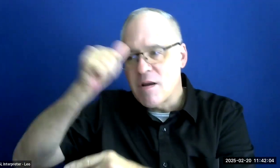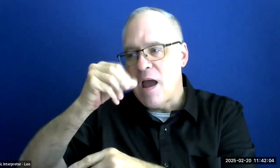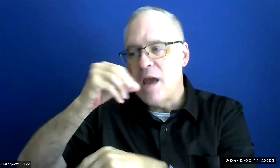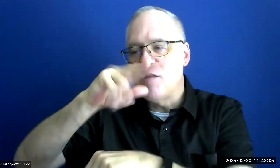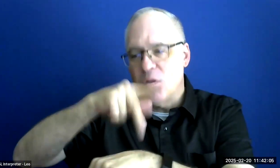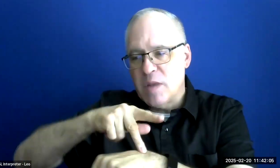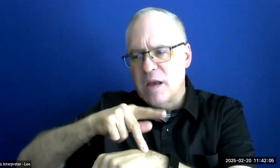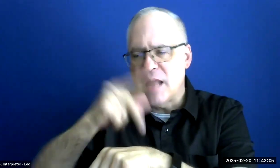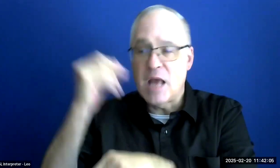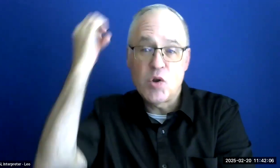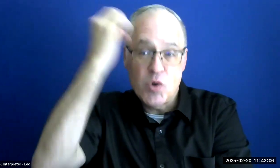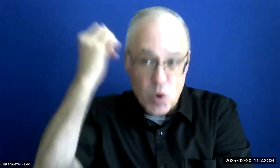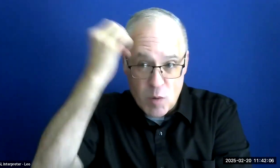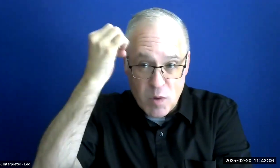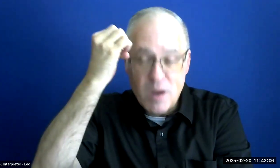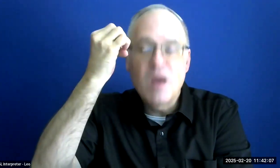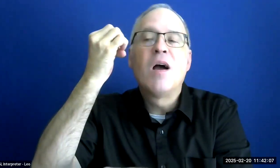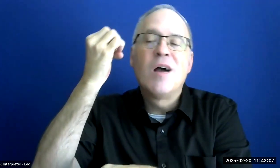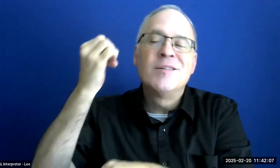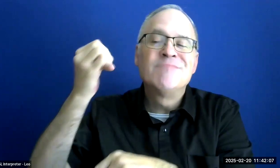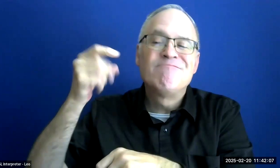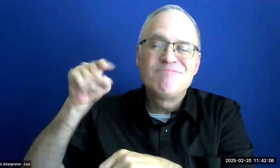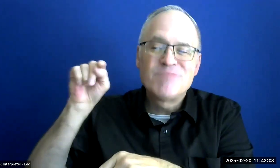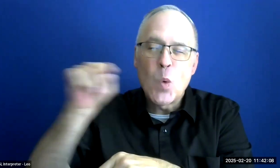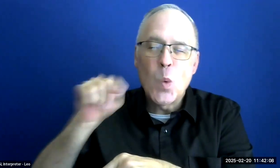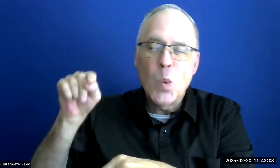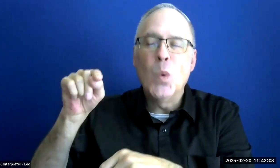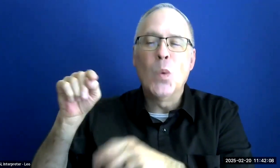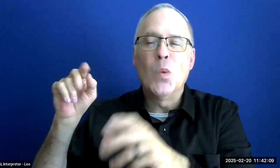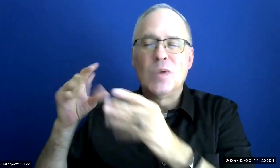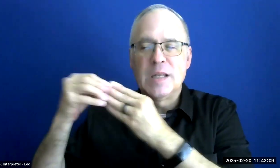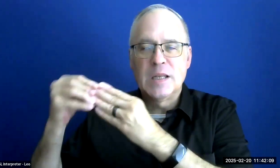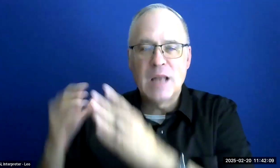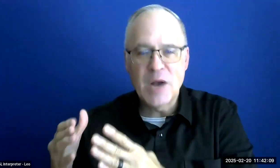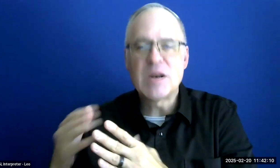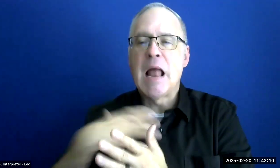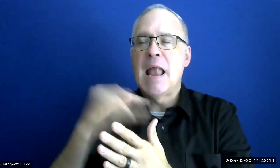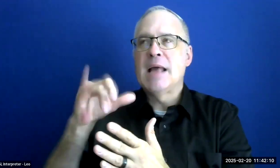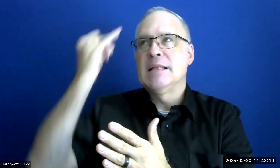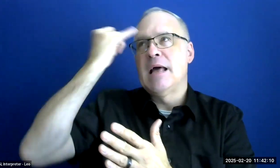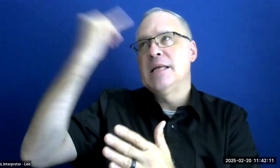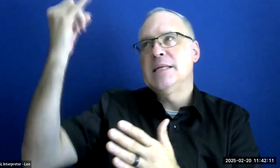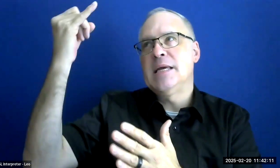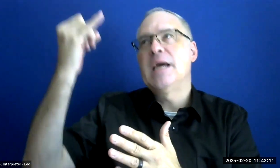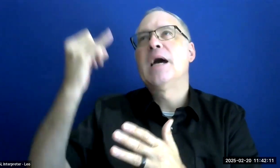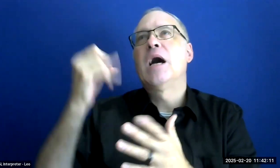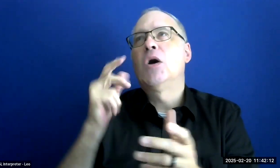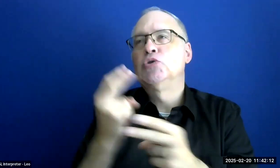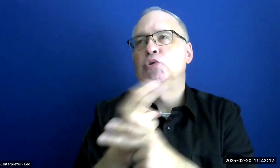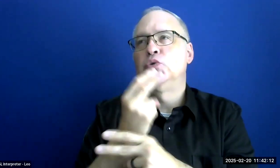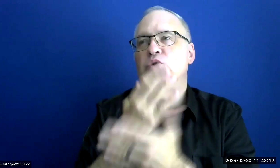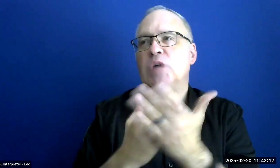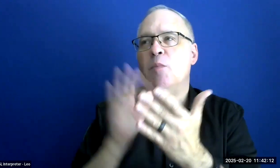as Europe, who basically said, okay, we like this regional conference idea. Let's use similar terminology and